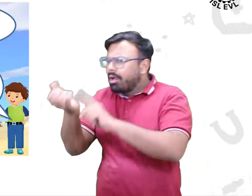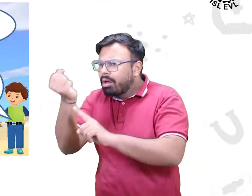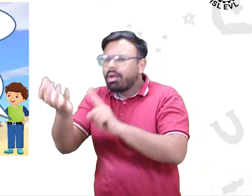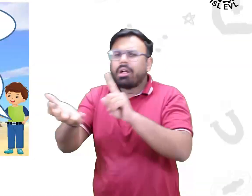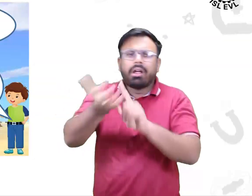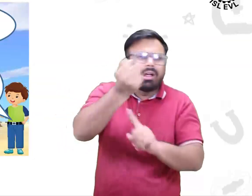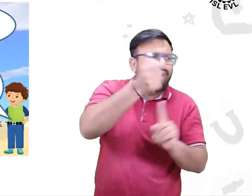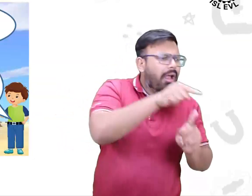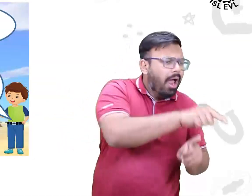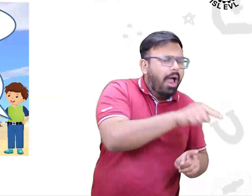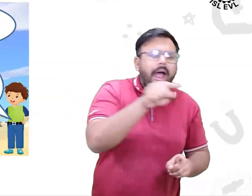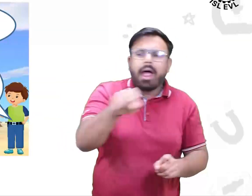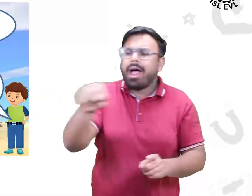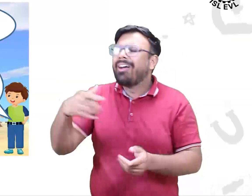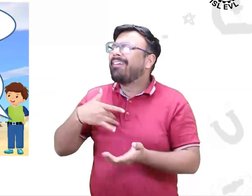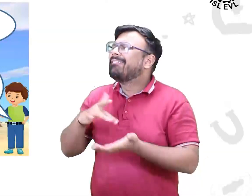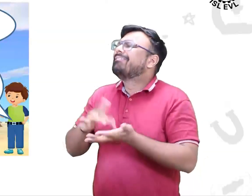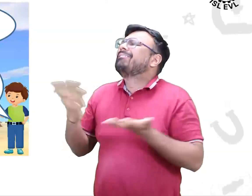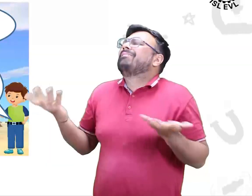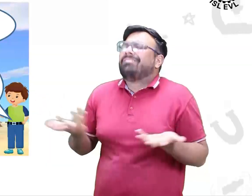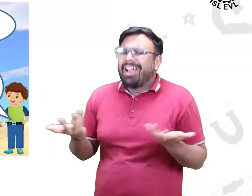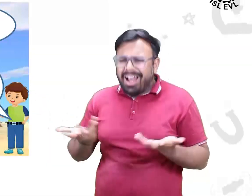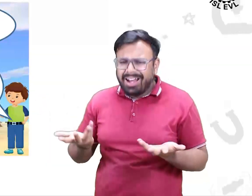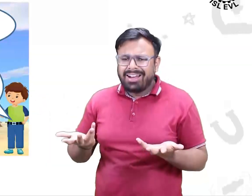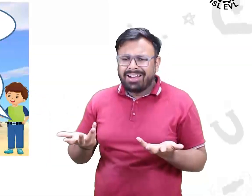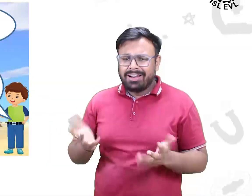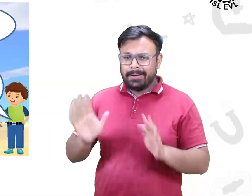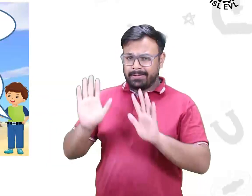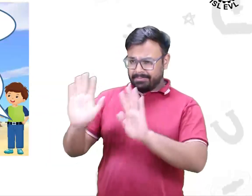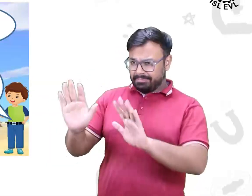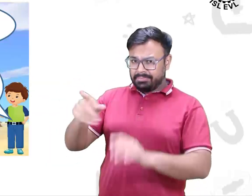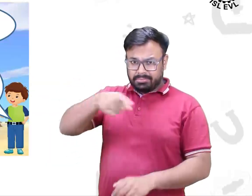And do they all appear similar?